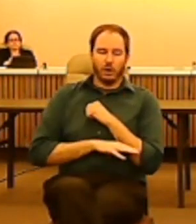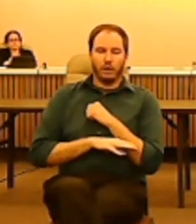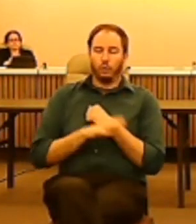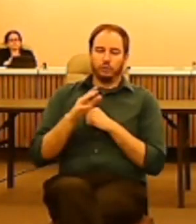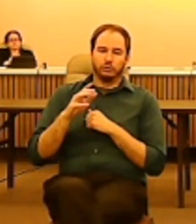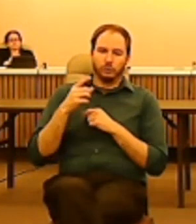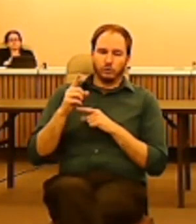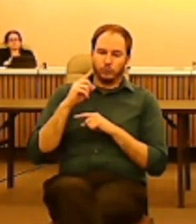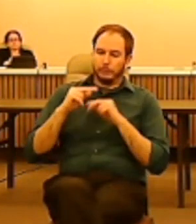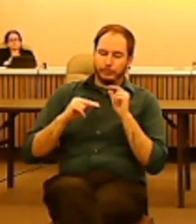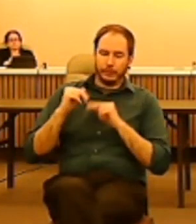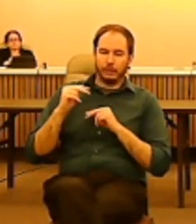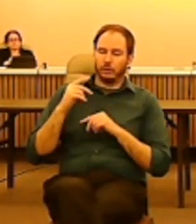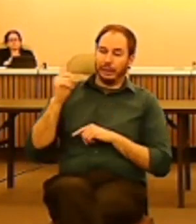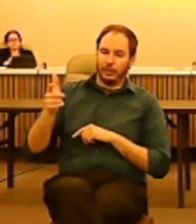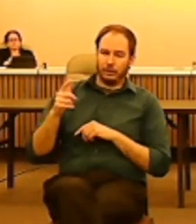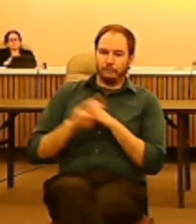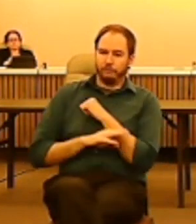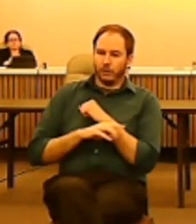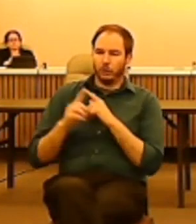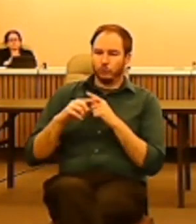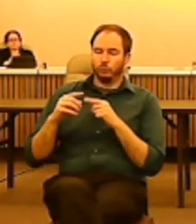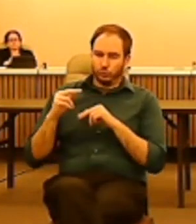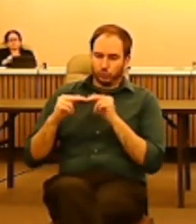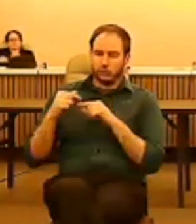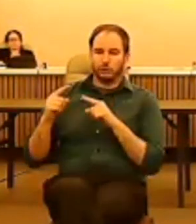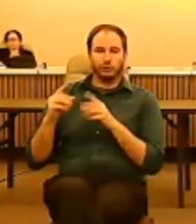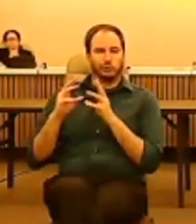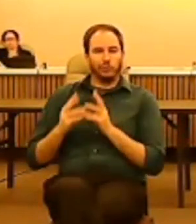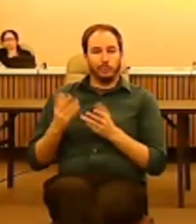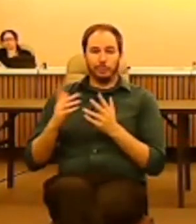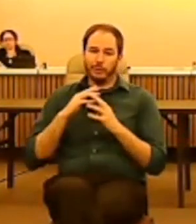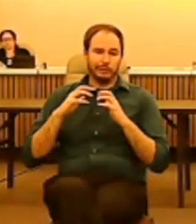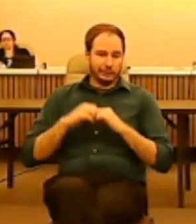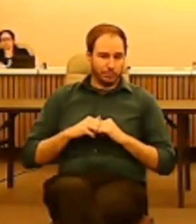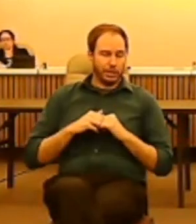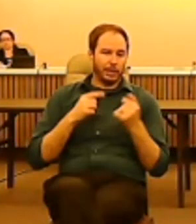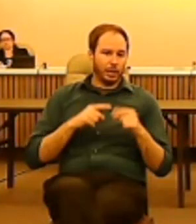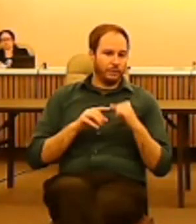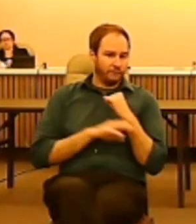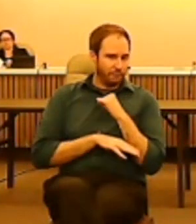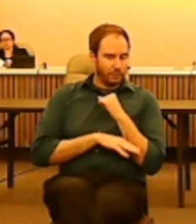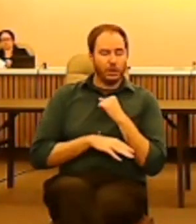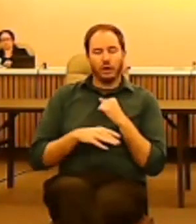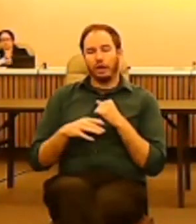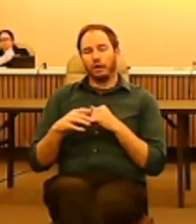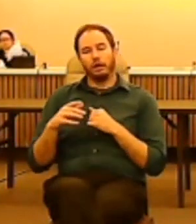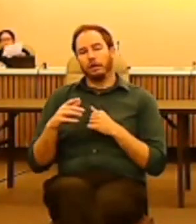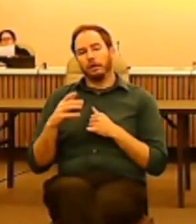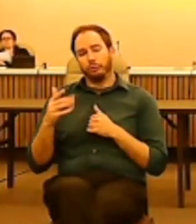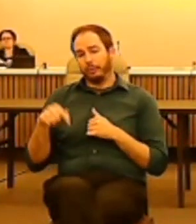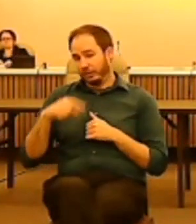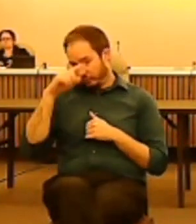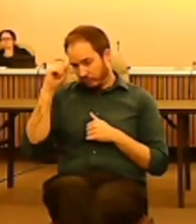for construction to begin over winter. You know, maybe the demolition might happen in the fall. Sometime this